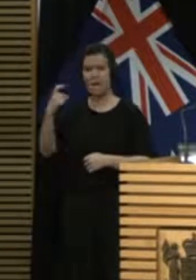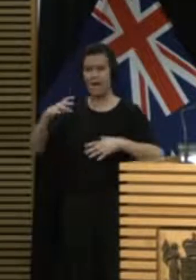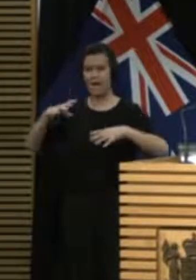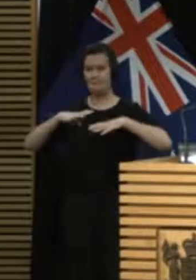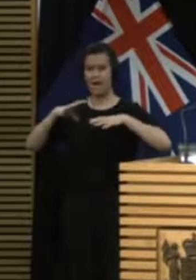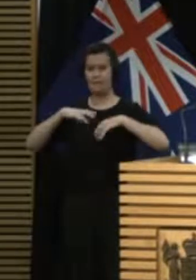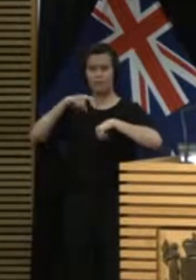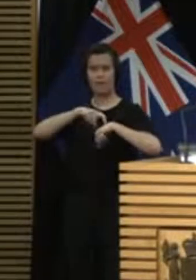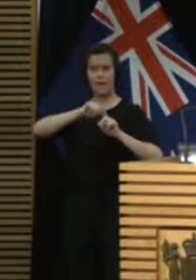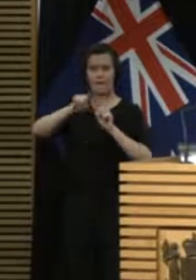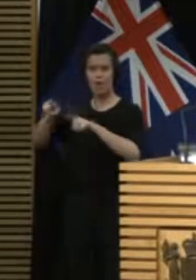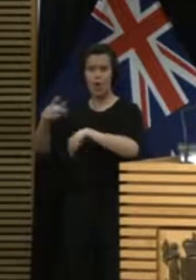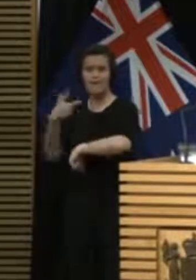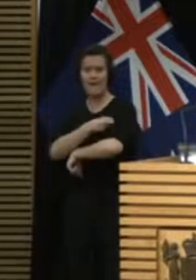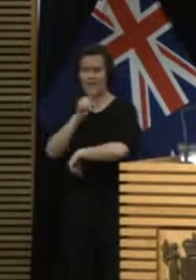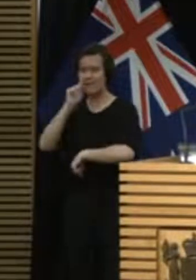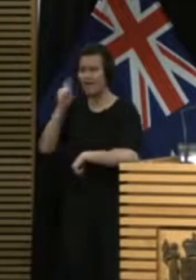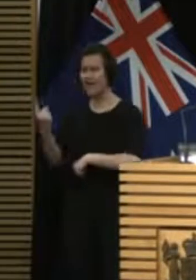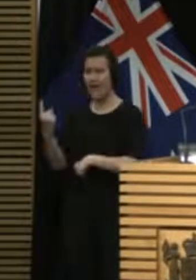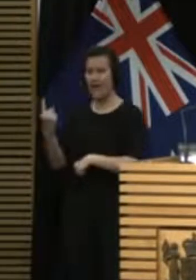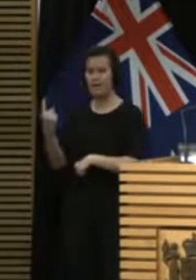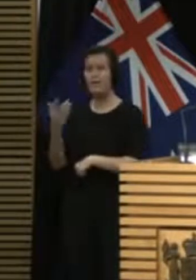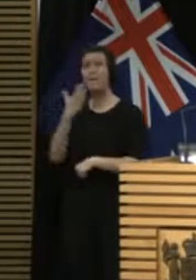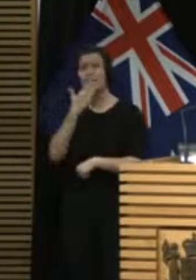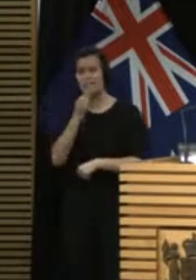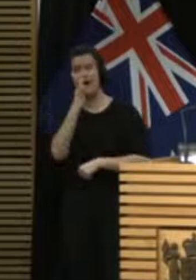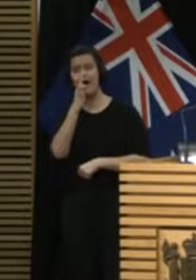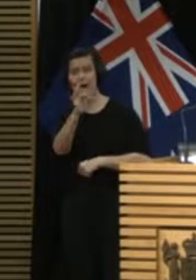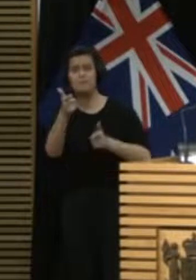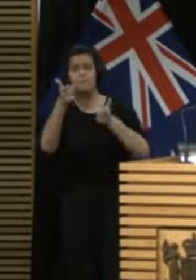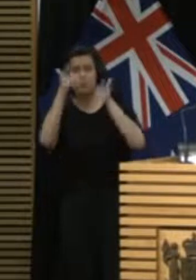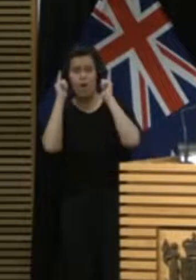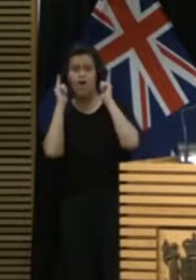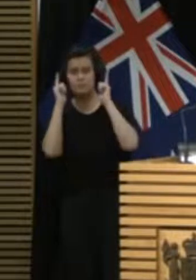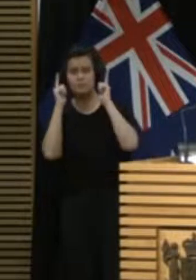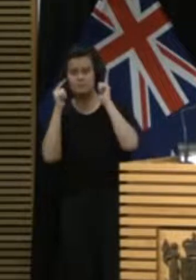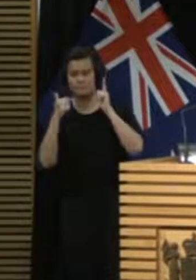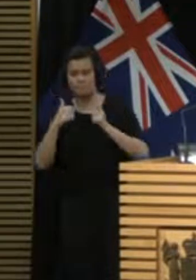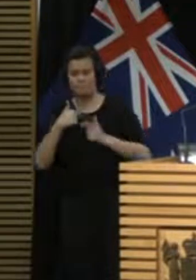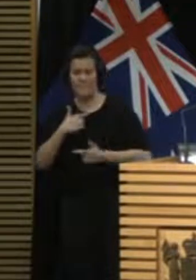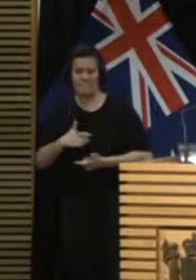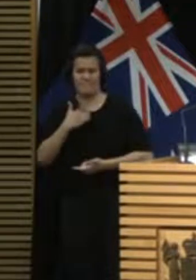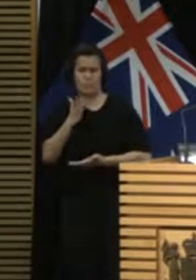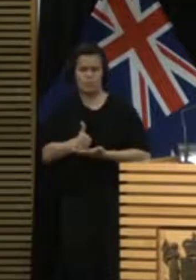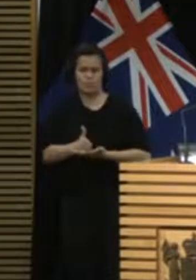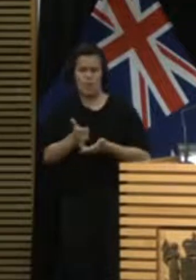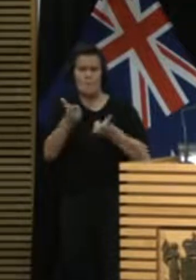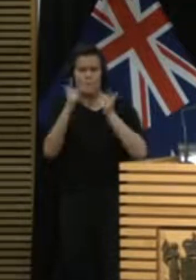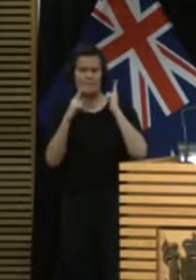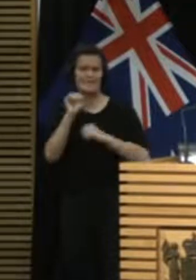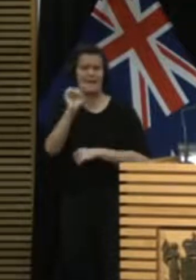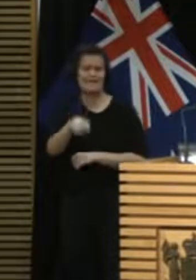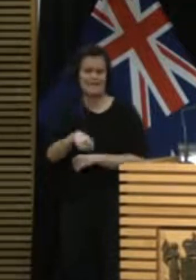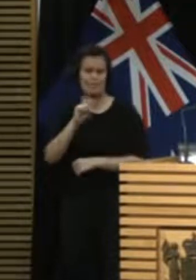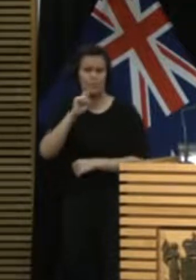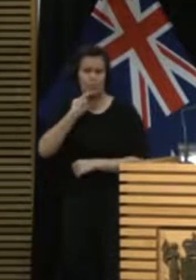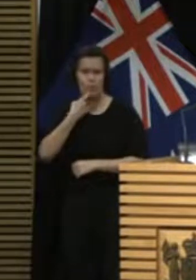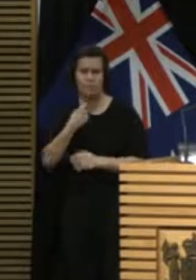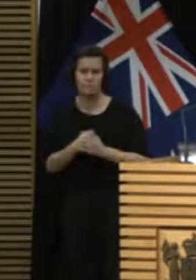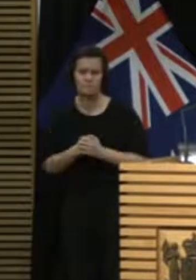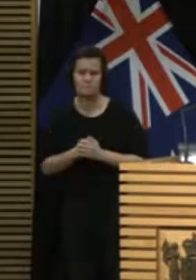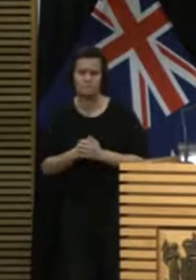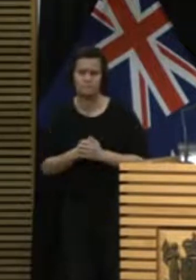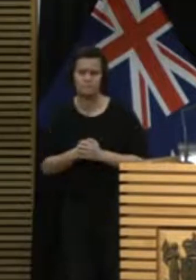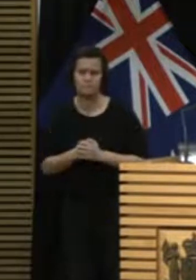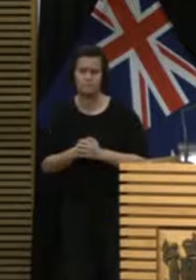I'm almost certain that in most parts of the country it would be welcomed by your employer. I'll just let Jenna finish your